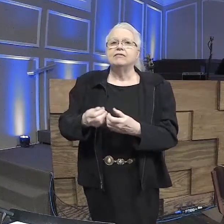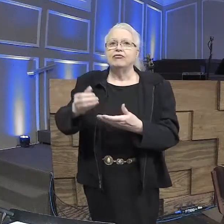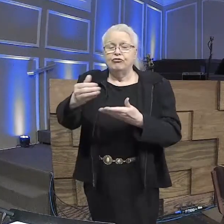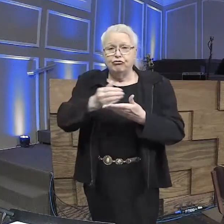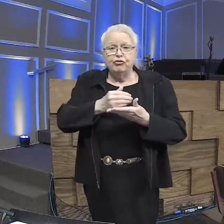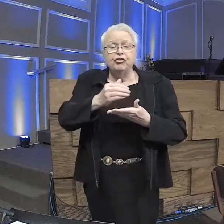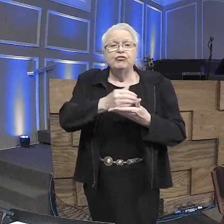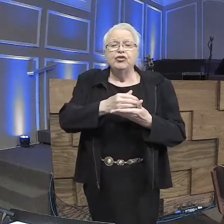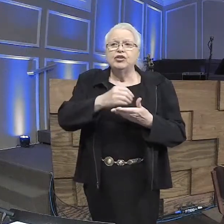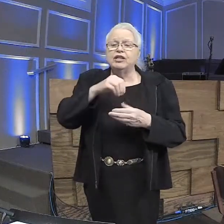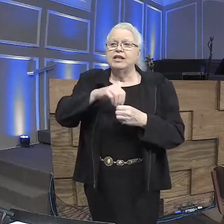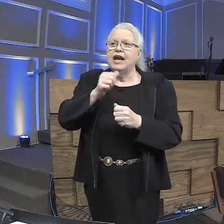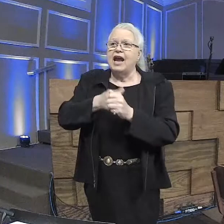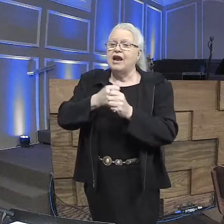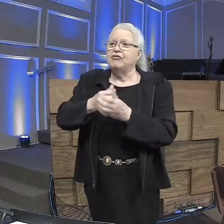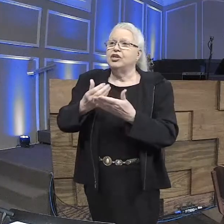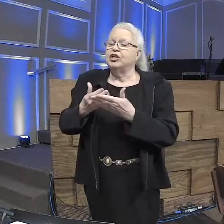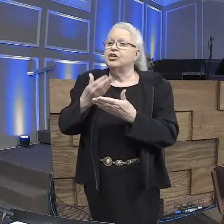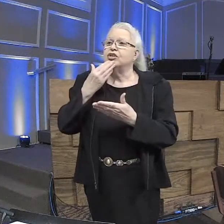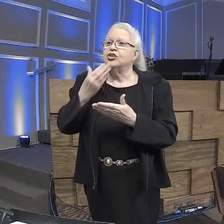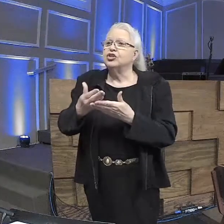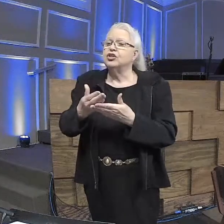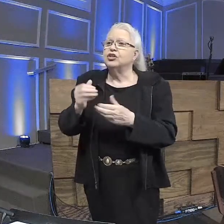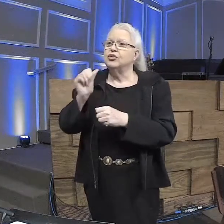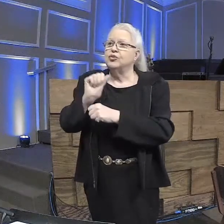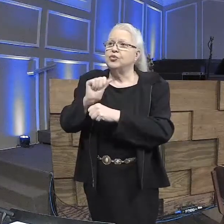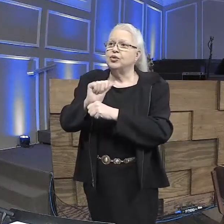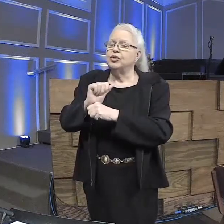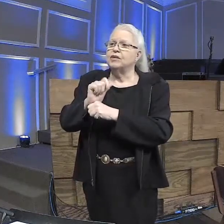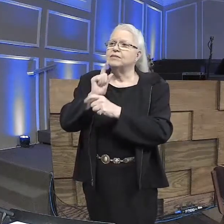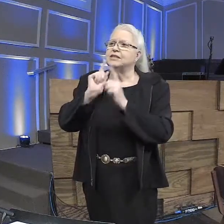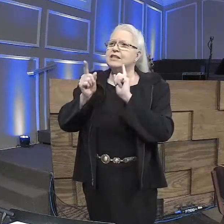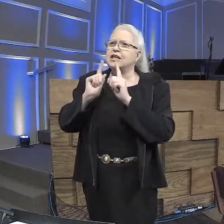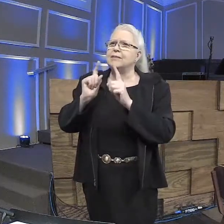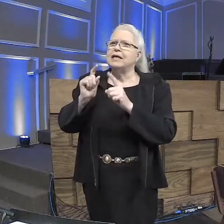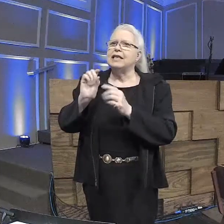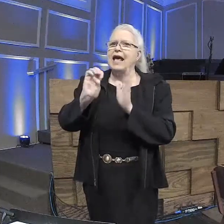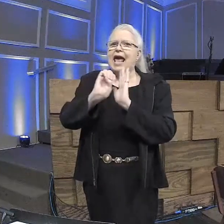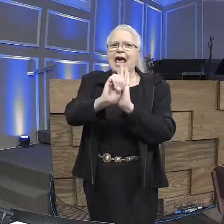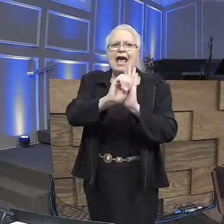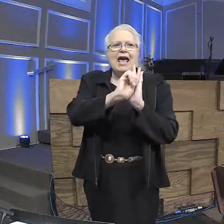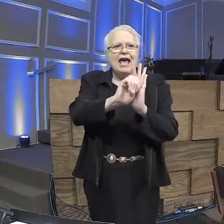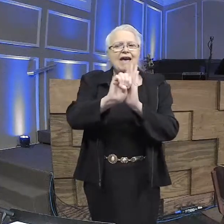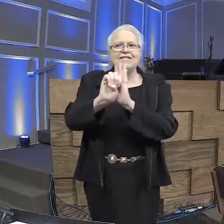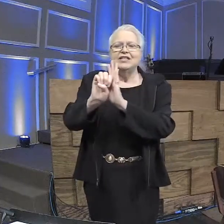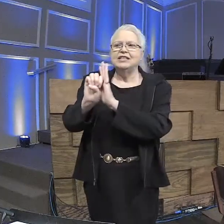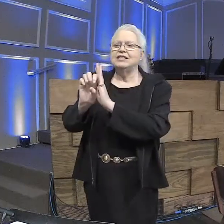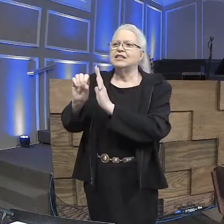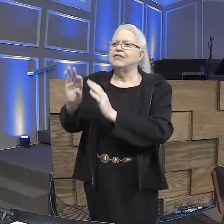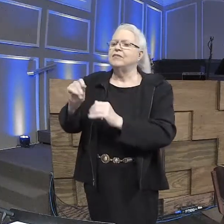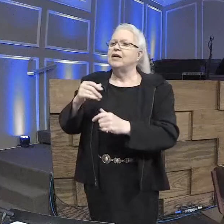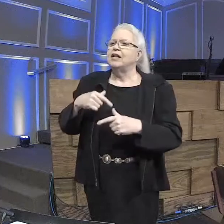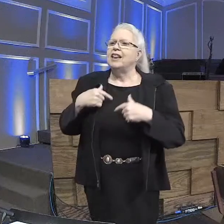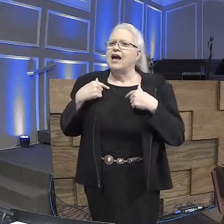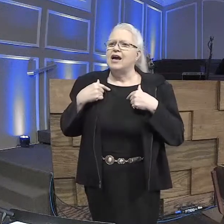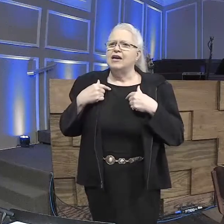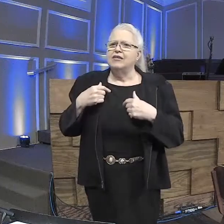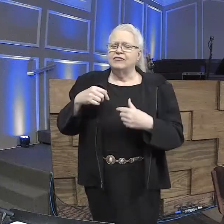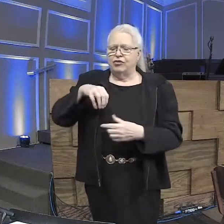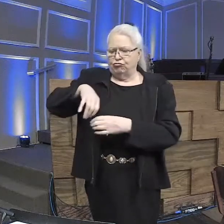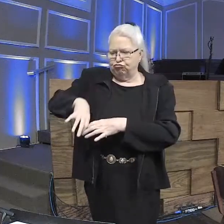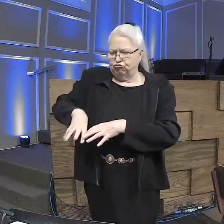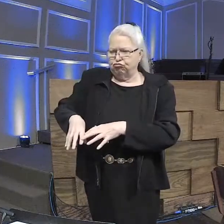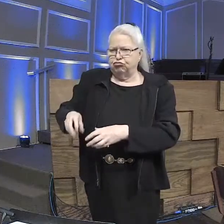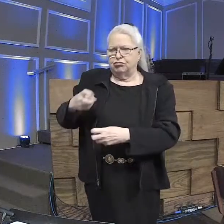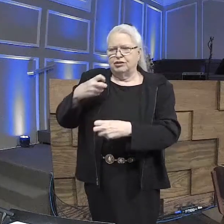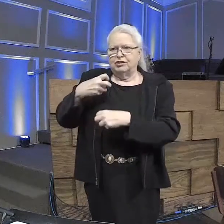work. What am I talking about in bearing fruit? I'm talking about the evidence of your life and my life, rooted and built up in our walk with